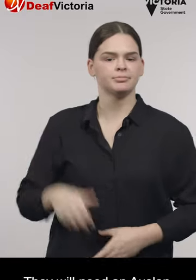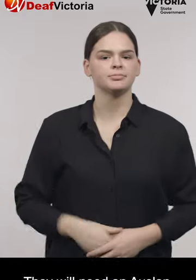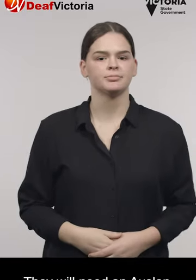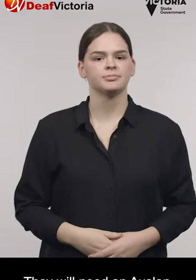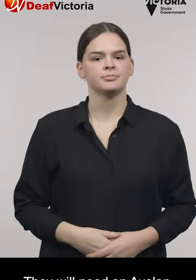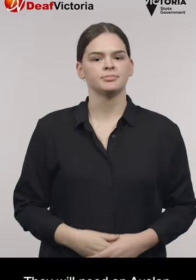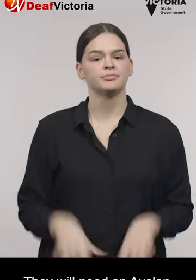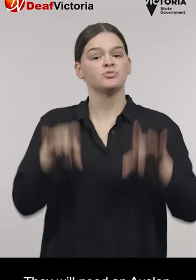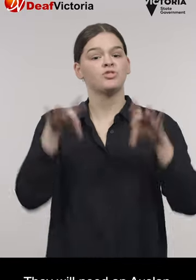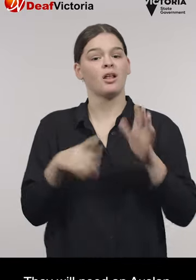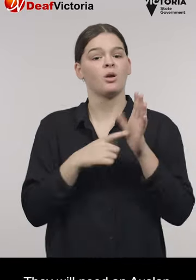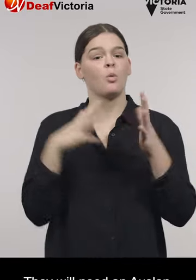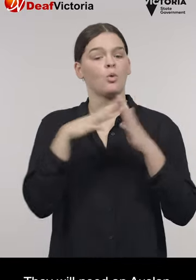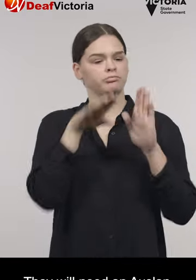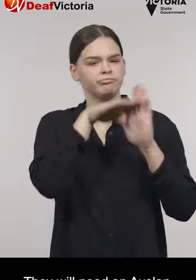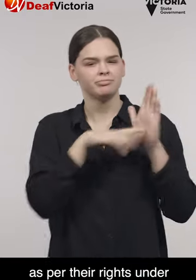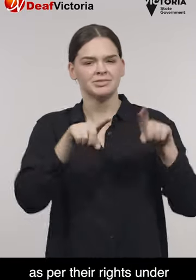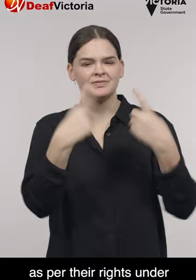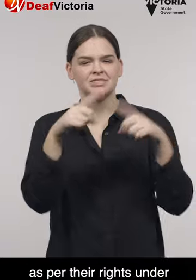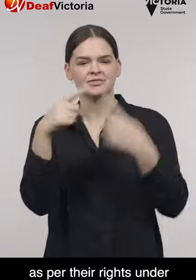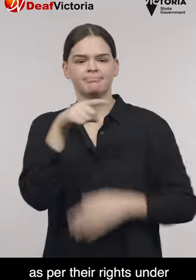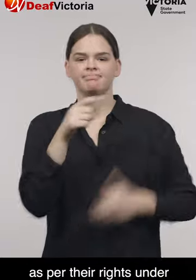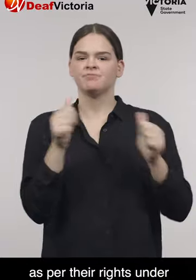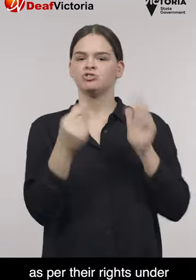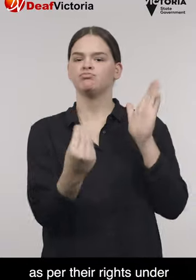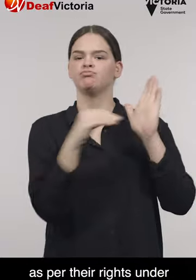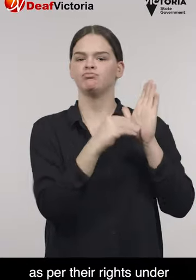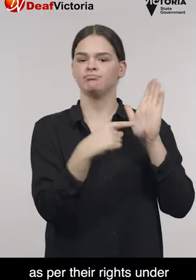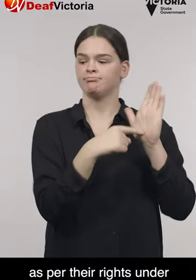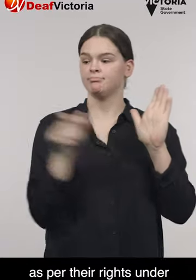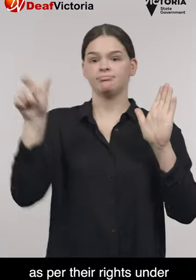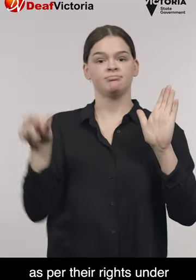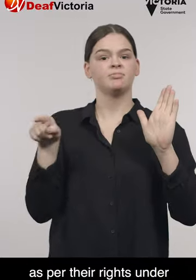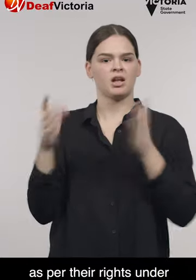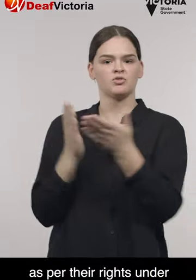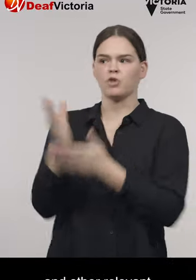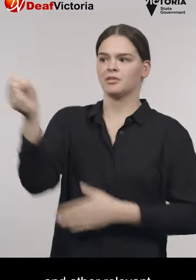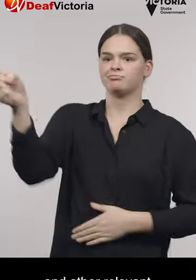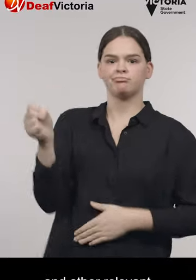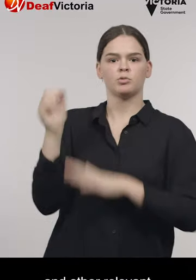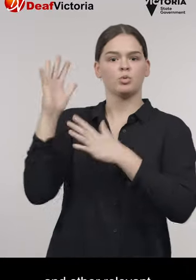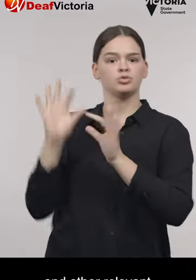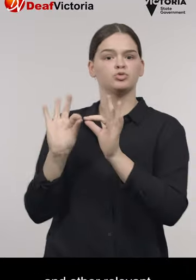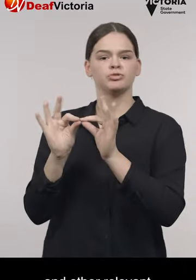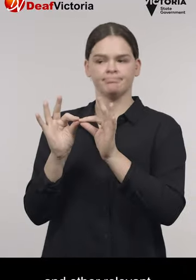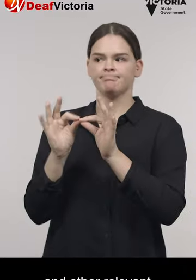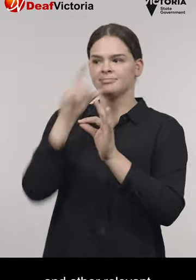interpreter to be booked as per their rights under the Australian Charter of Healthcare Rights and other relevant legislation and policies.